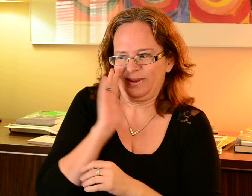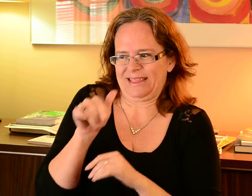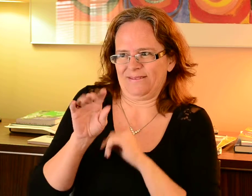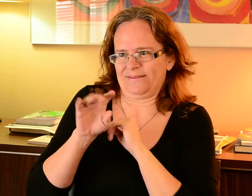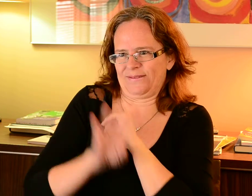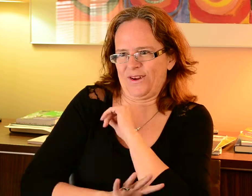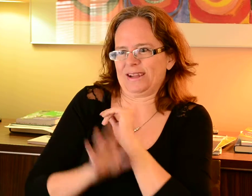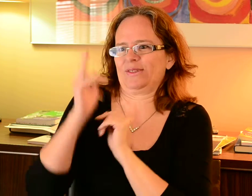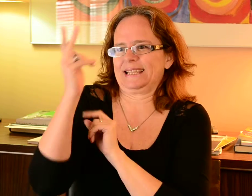Calgary?